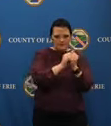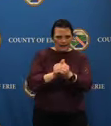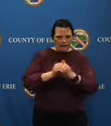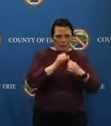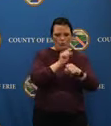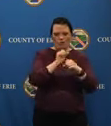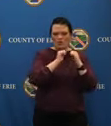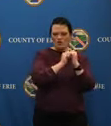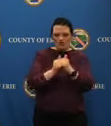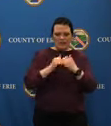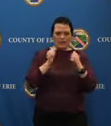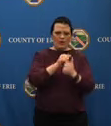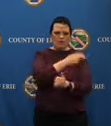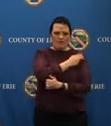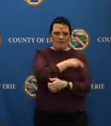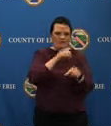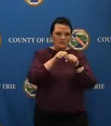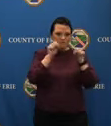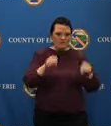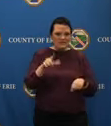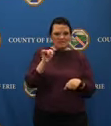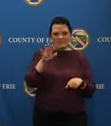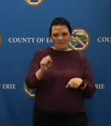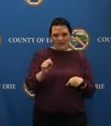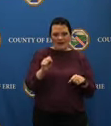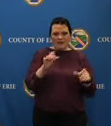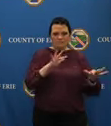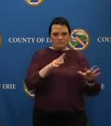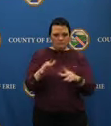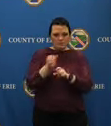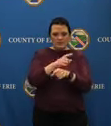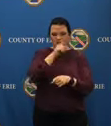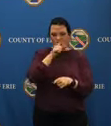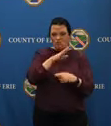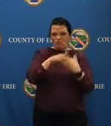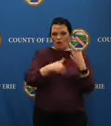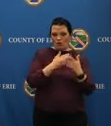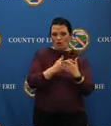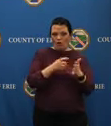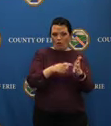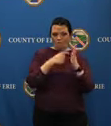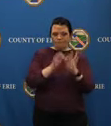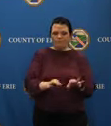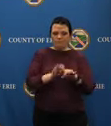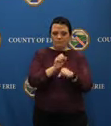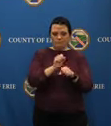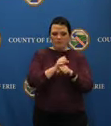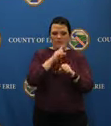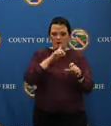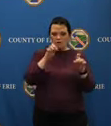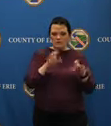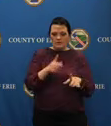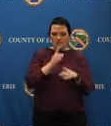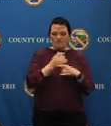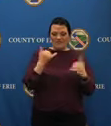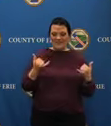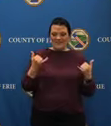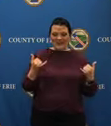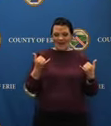working together with our hospital system laboratories to make sure that all our essential employees are tested. And right